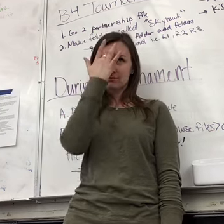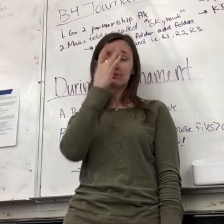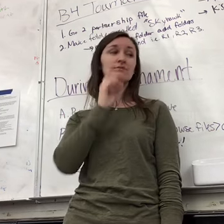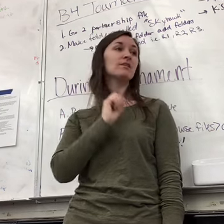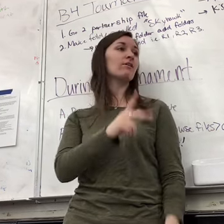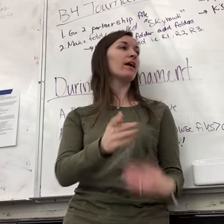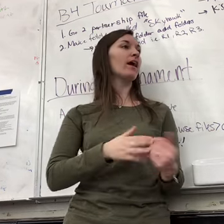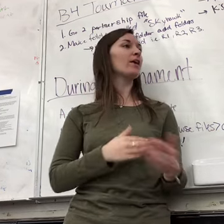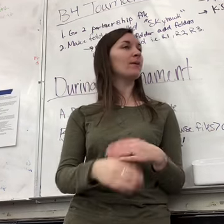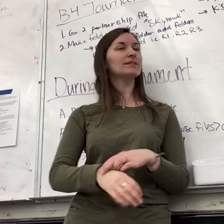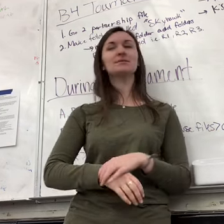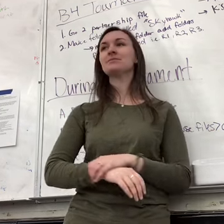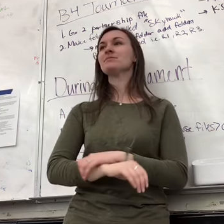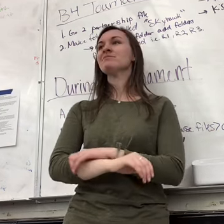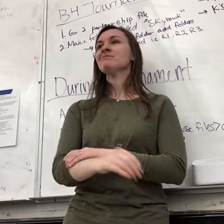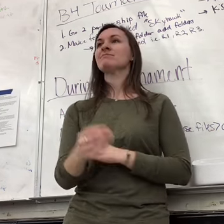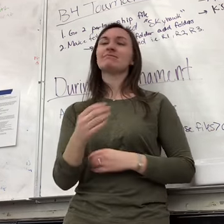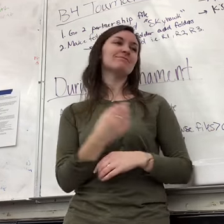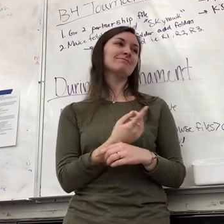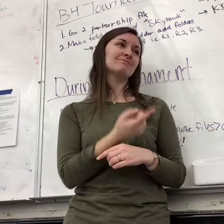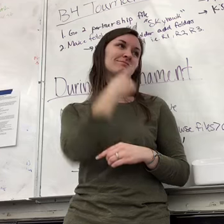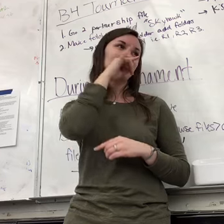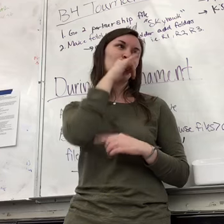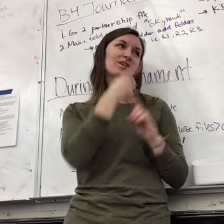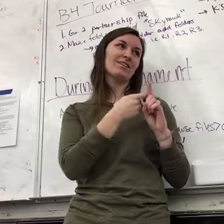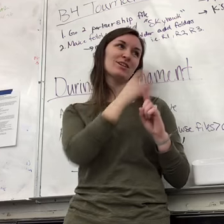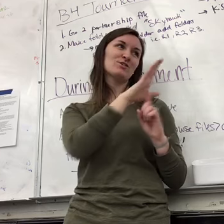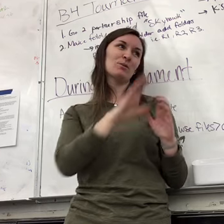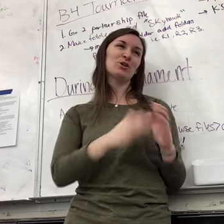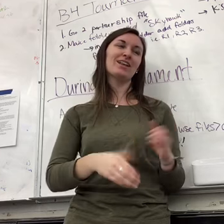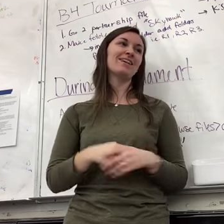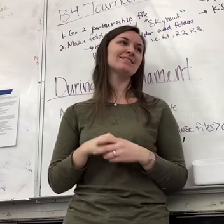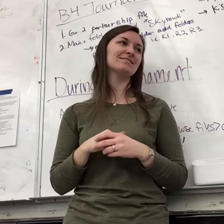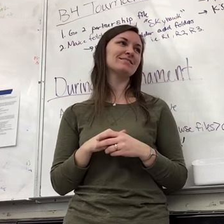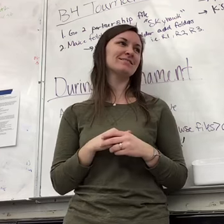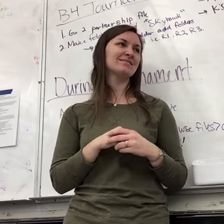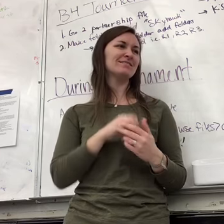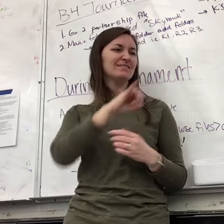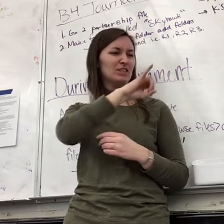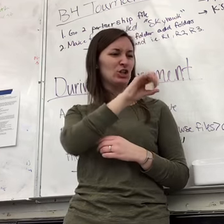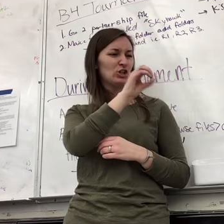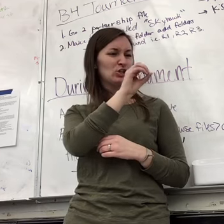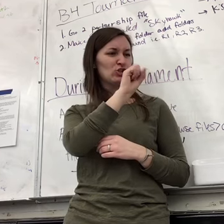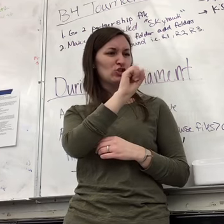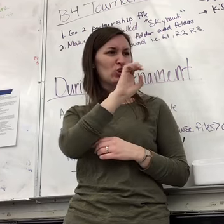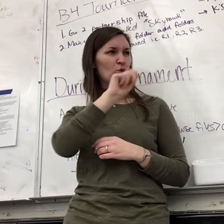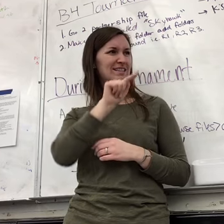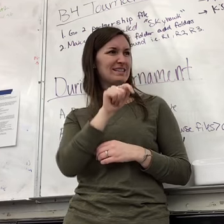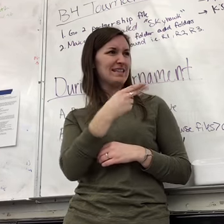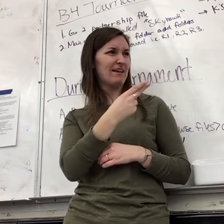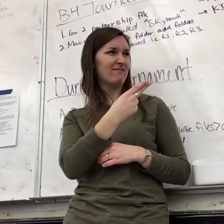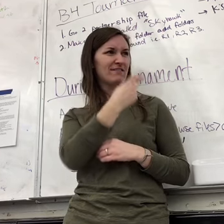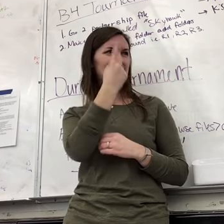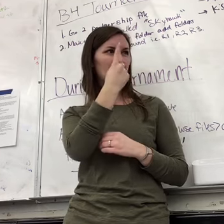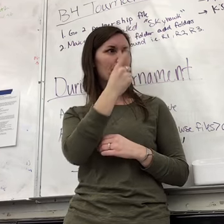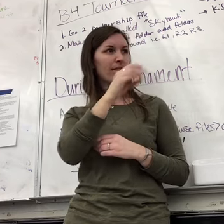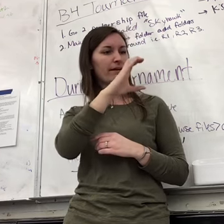Anyways, so that's what I would say. I would say it's because we did not impose harsh punishments, and they also were